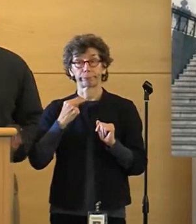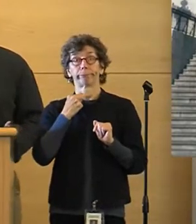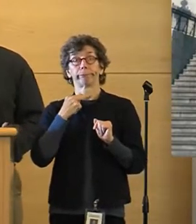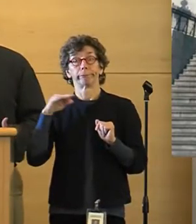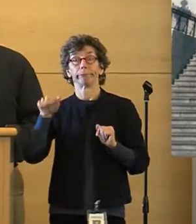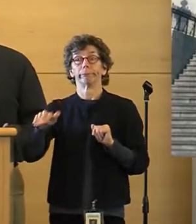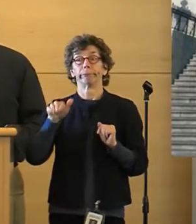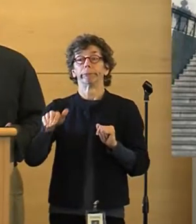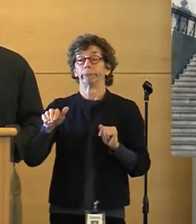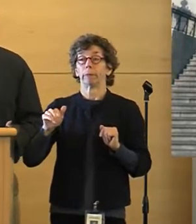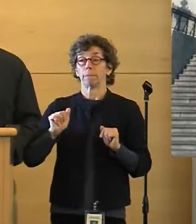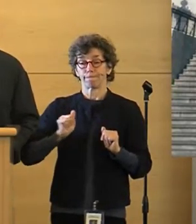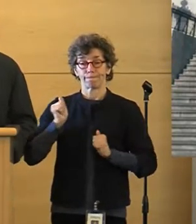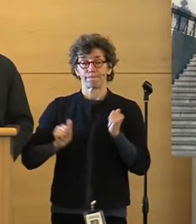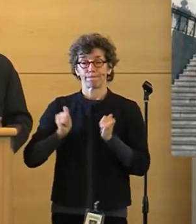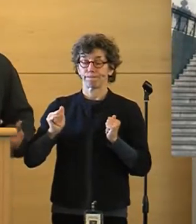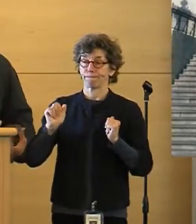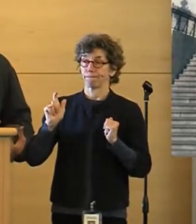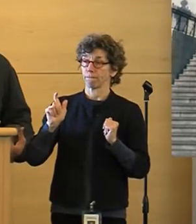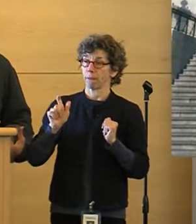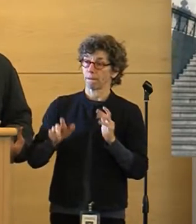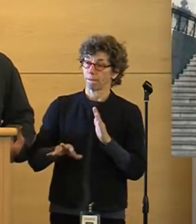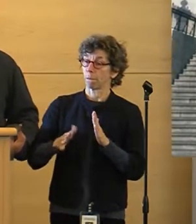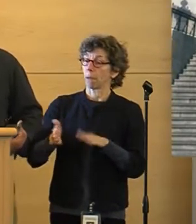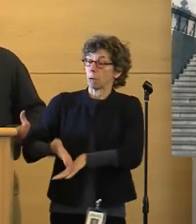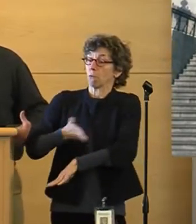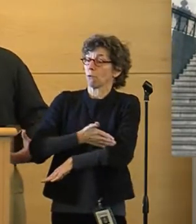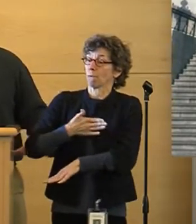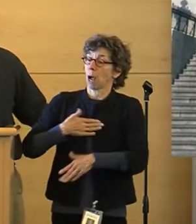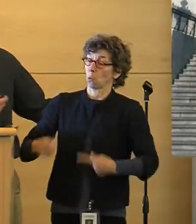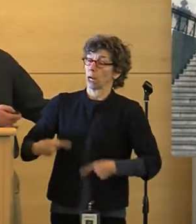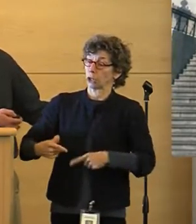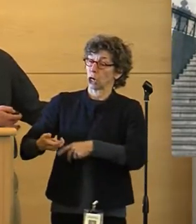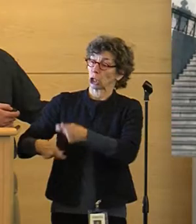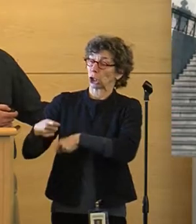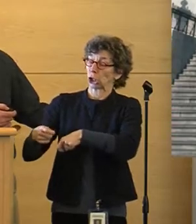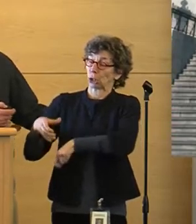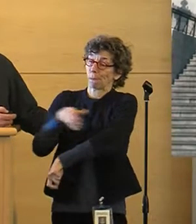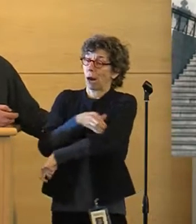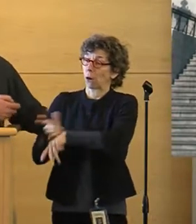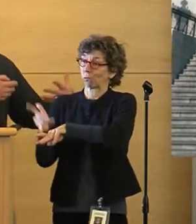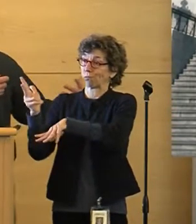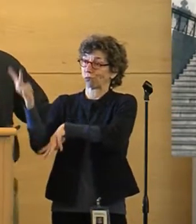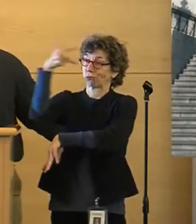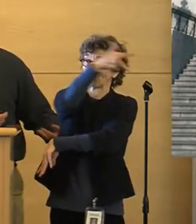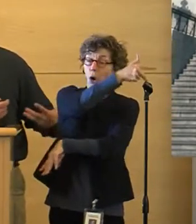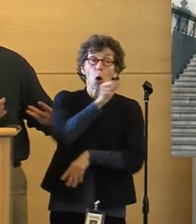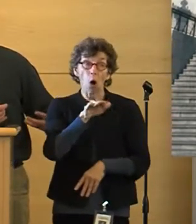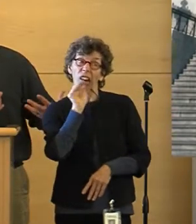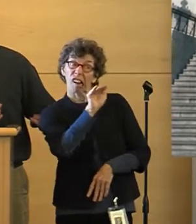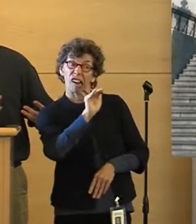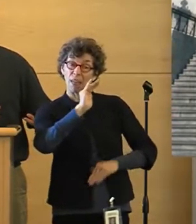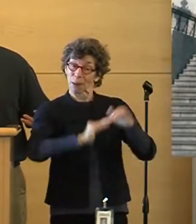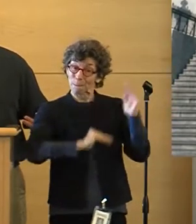elevator, that's a change to this built environment, right? So one scenario is